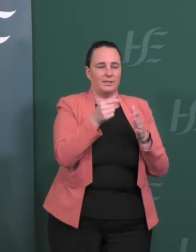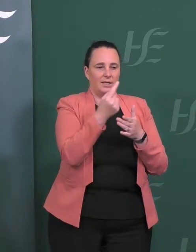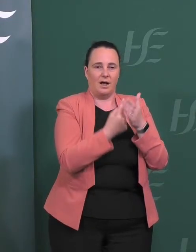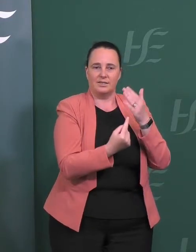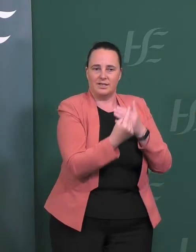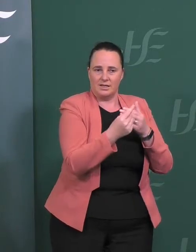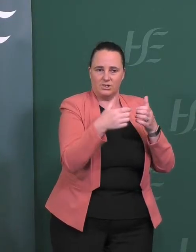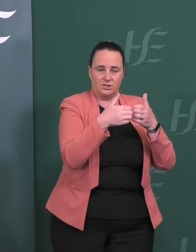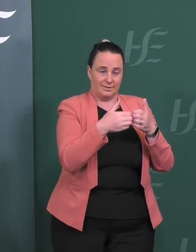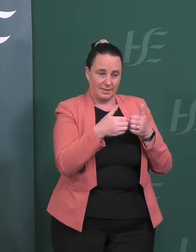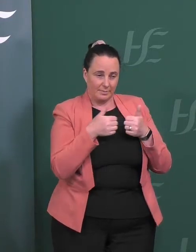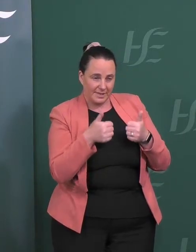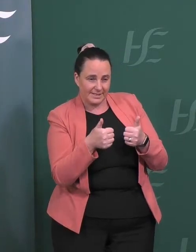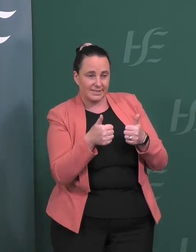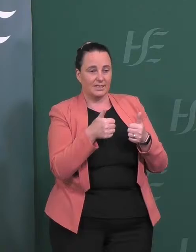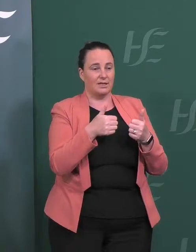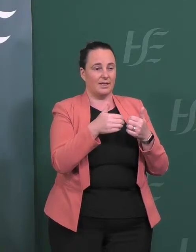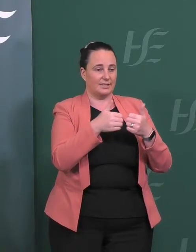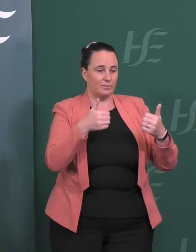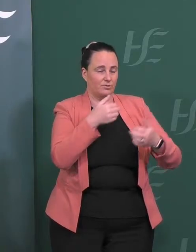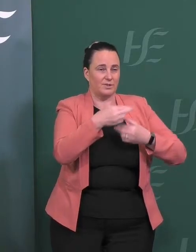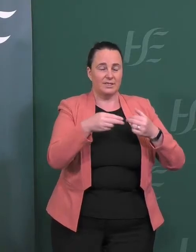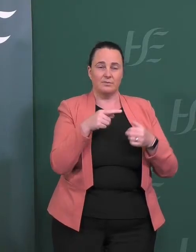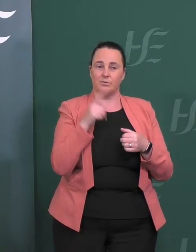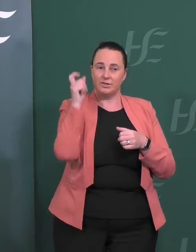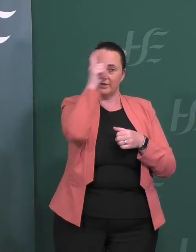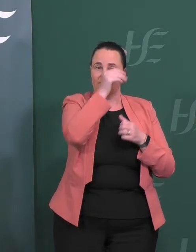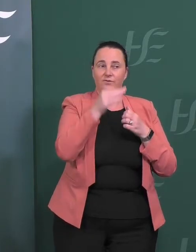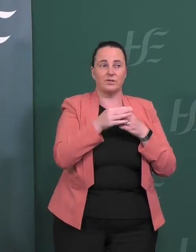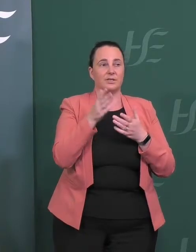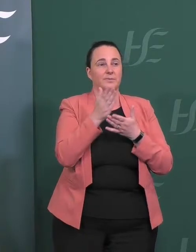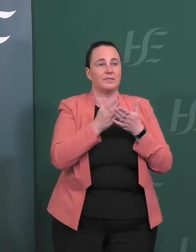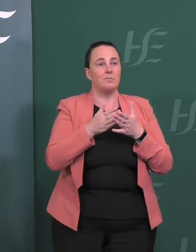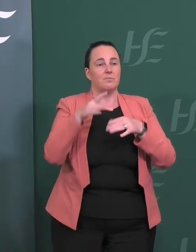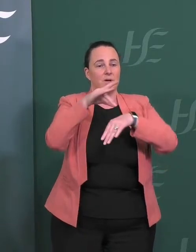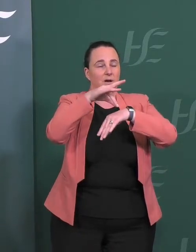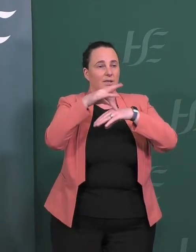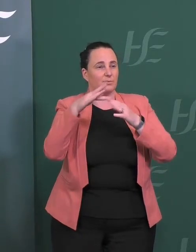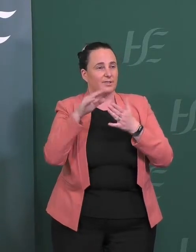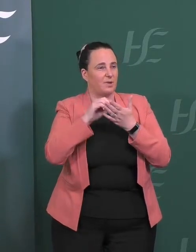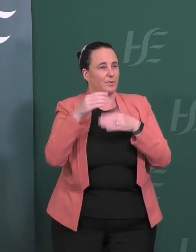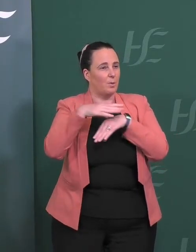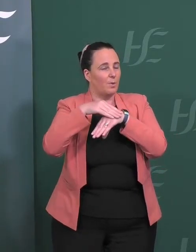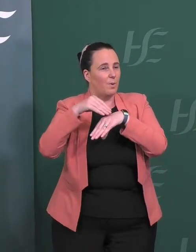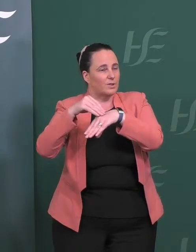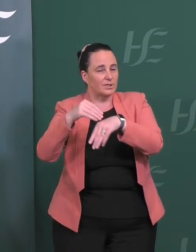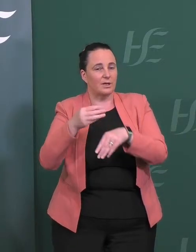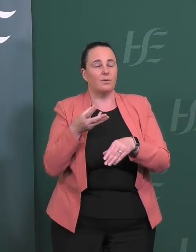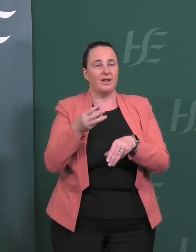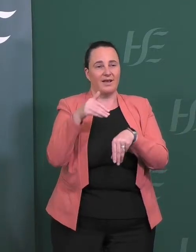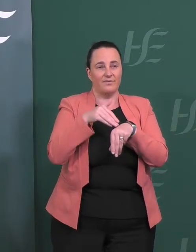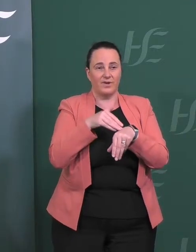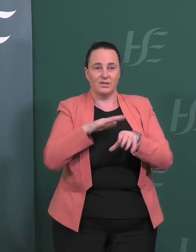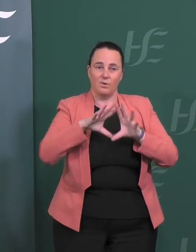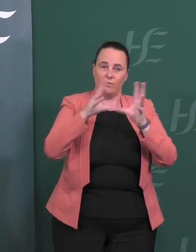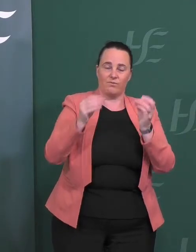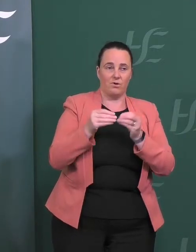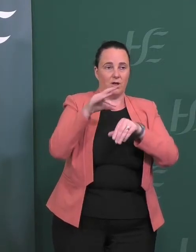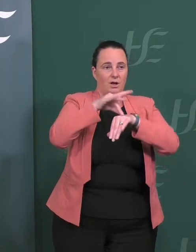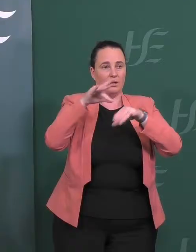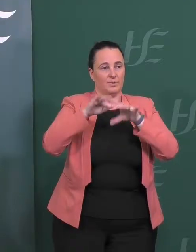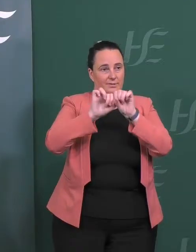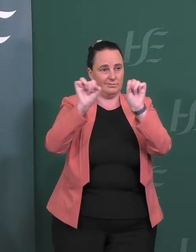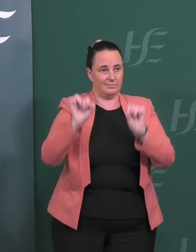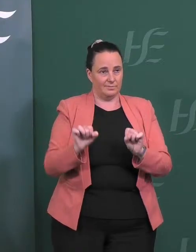in many of our hospitals with more ageing infrastructure. So it does have an impact on the entire hospital. So